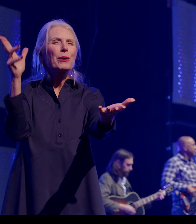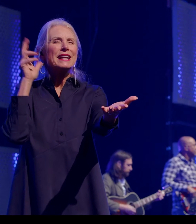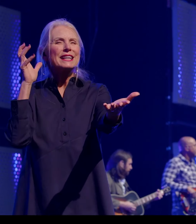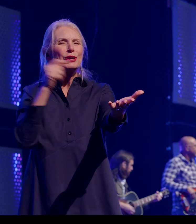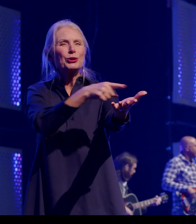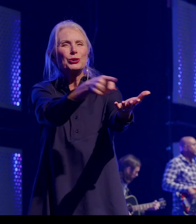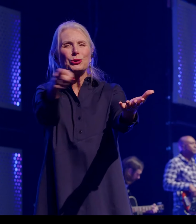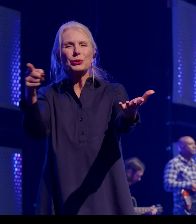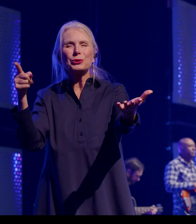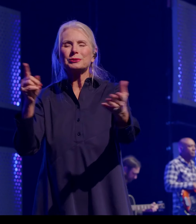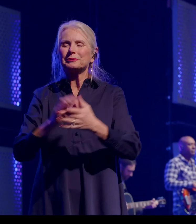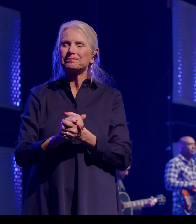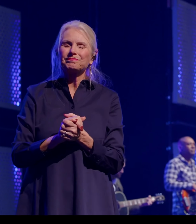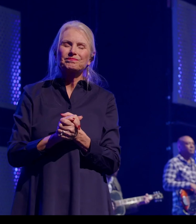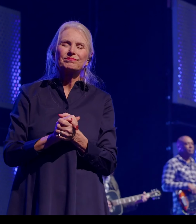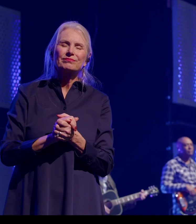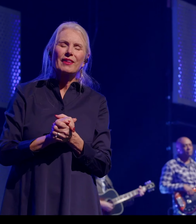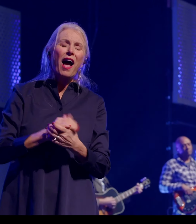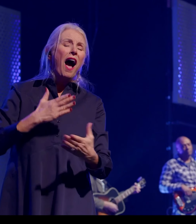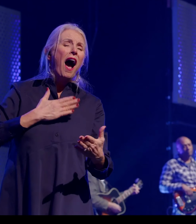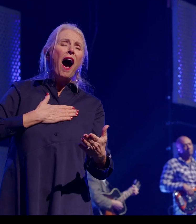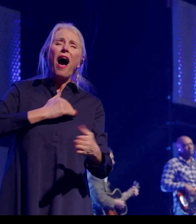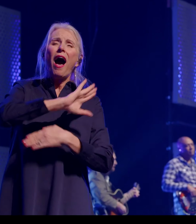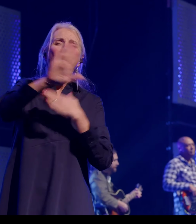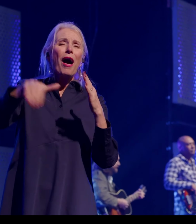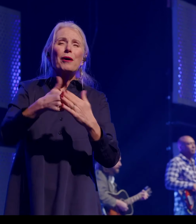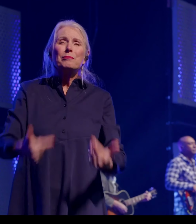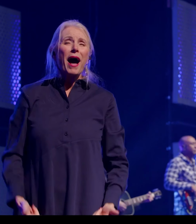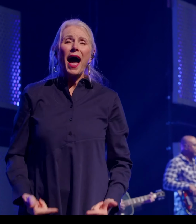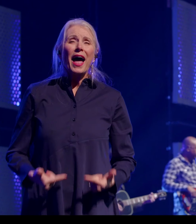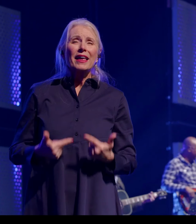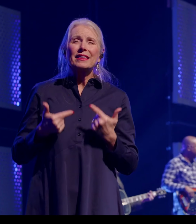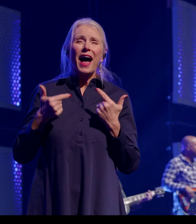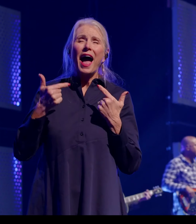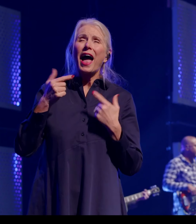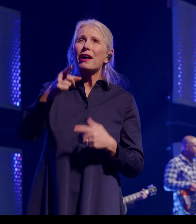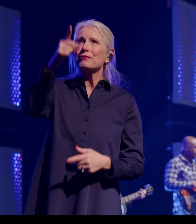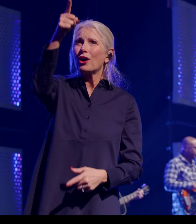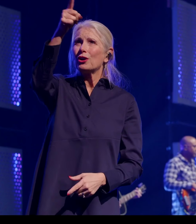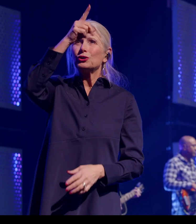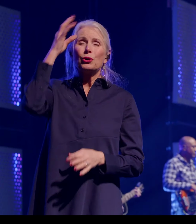all my life you have. All my life you have been